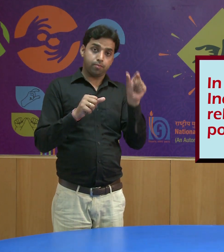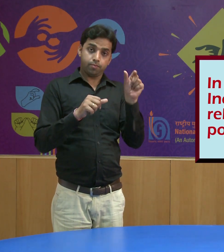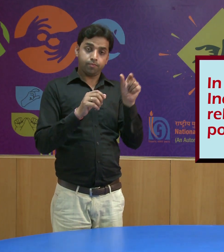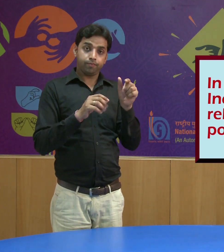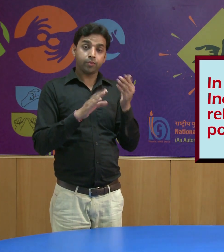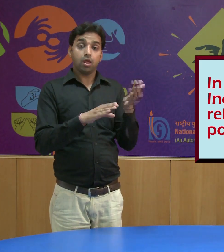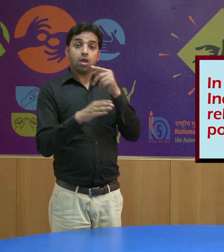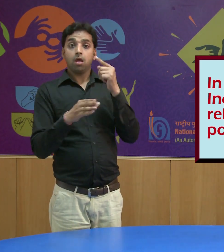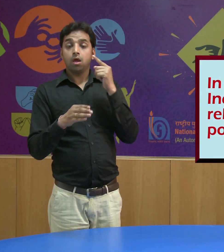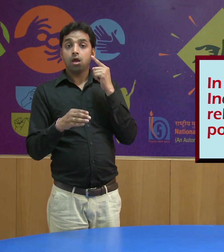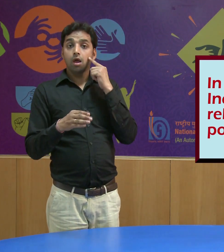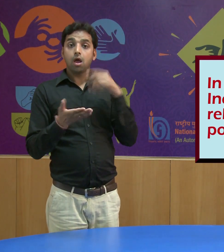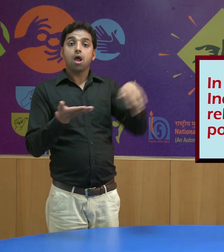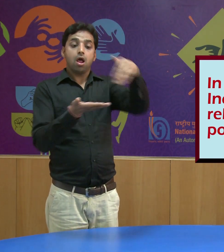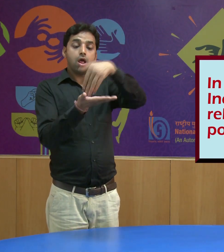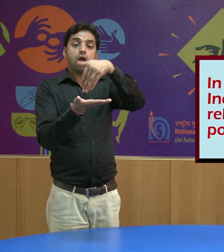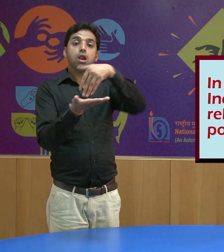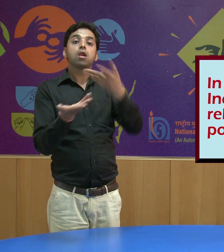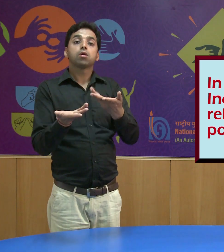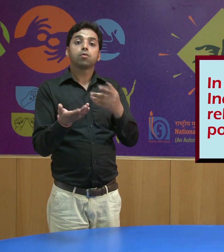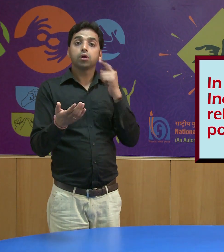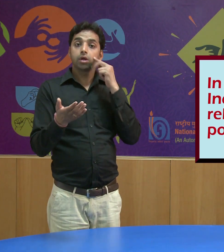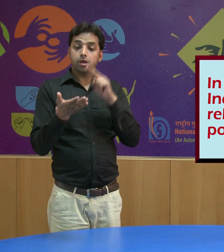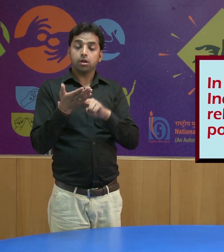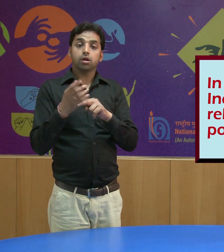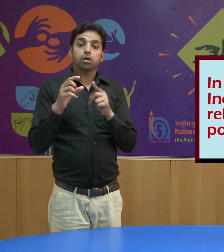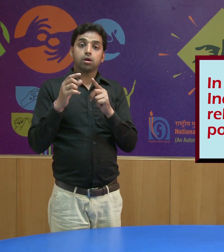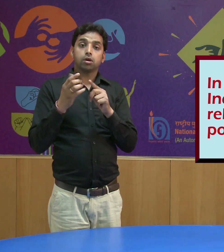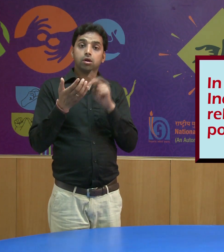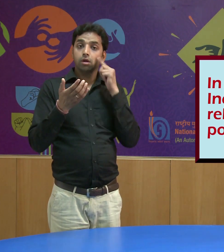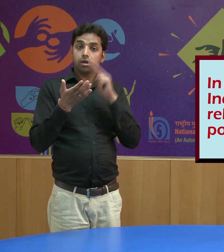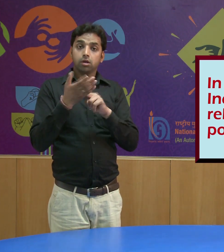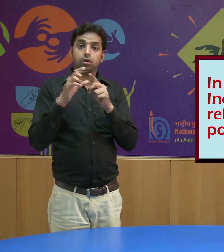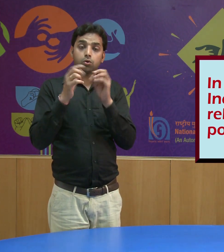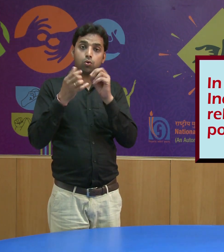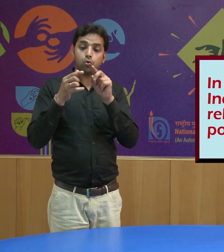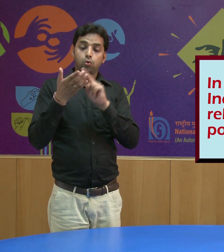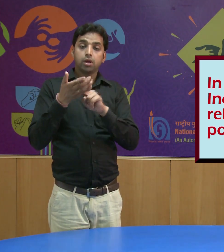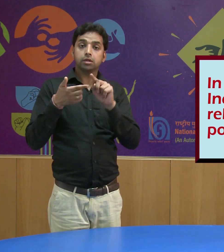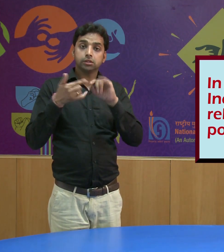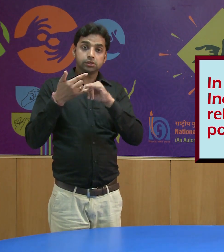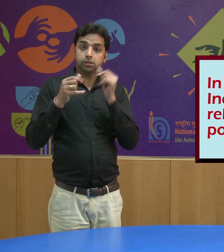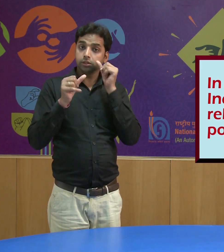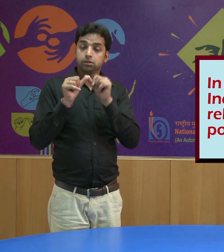island of Indonesia, Hindu religion became very popular.